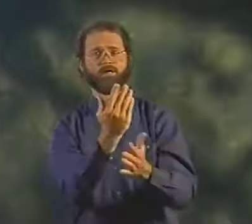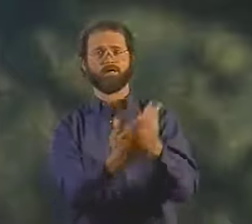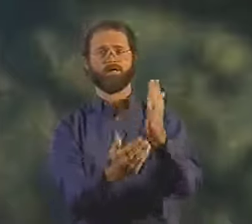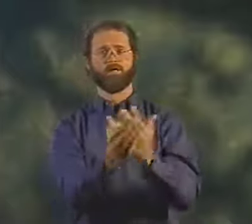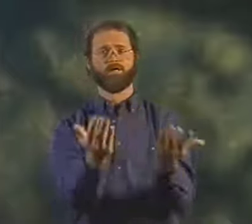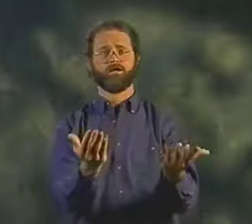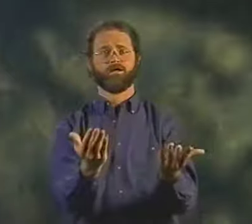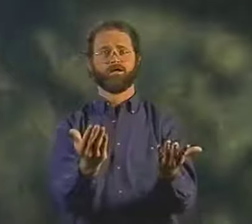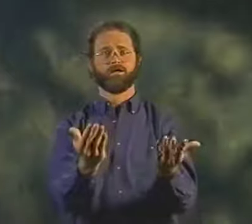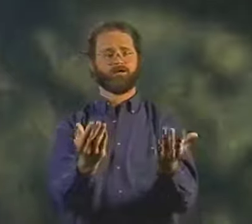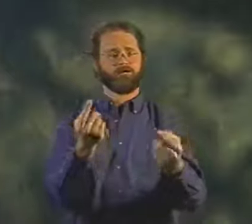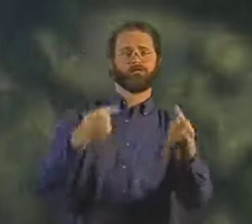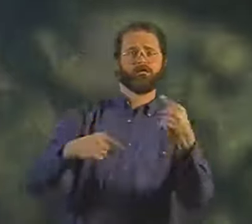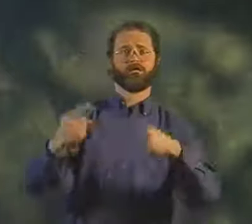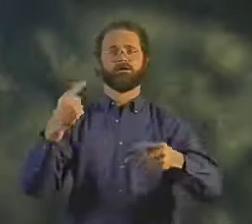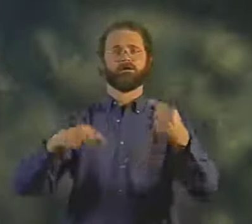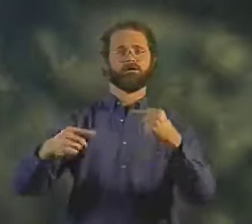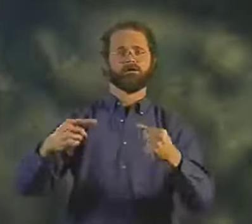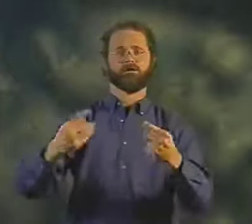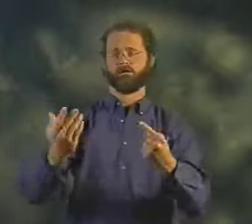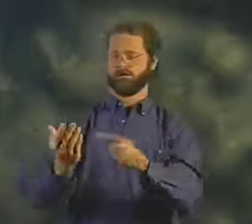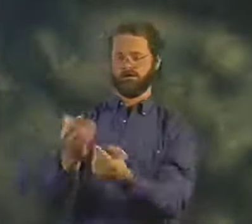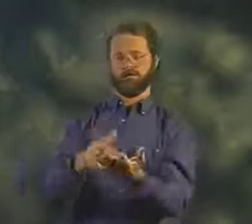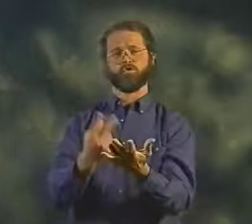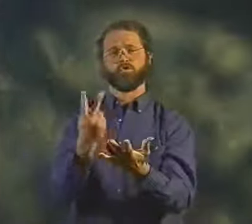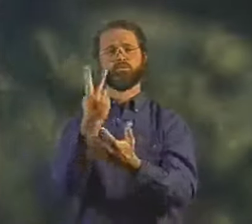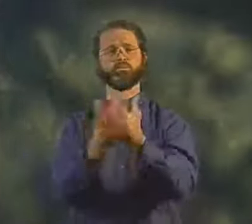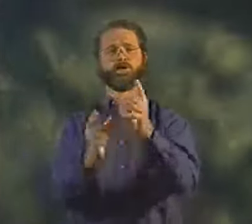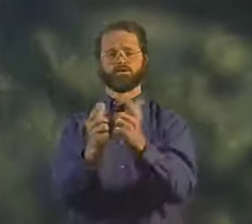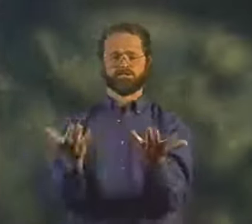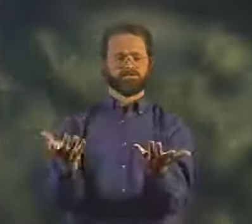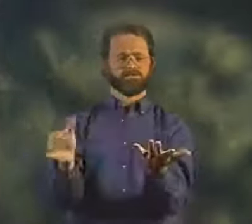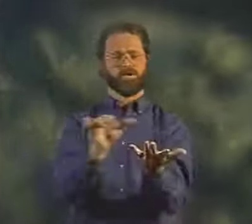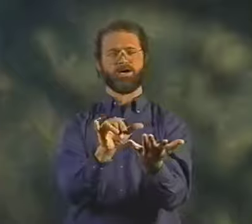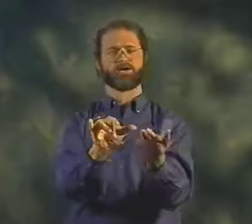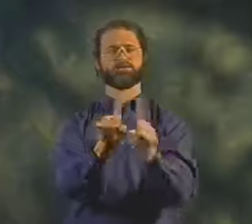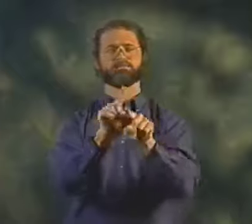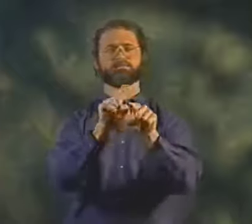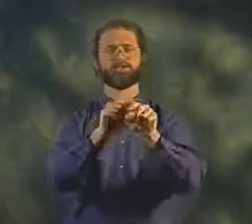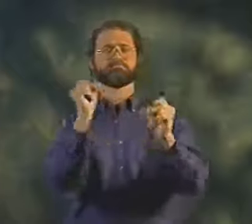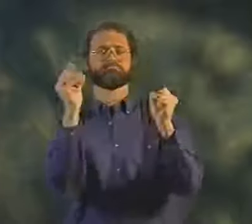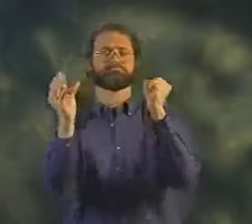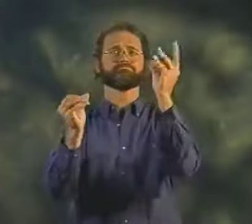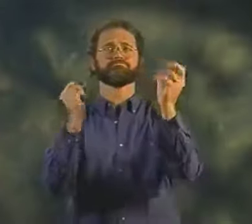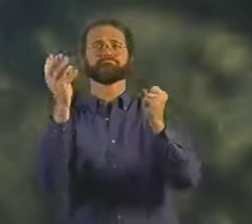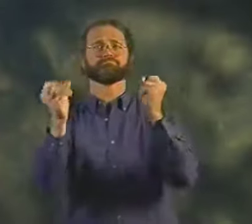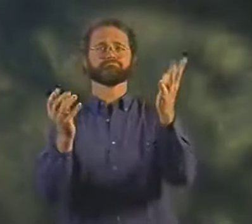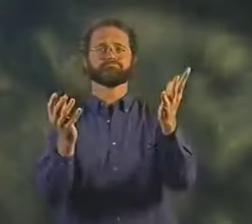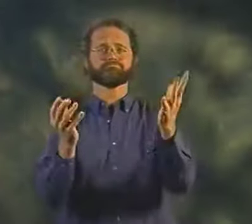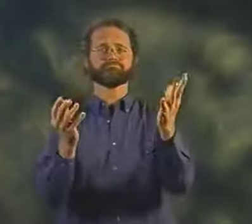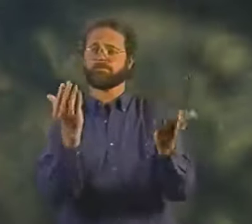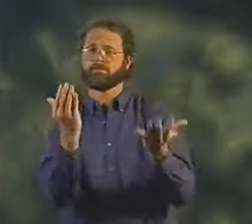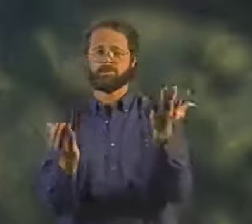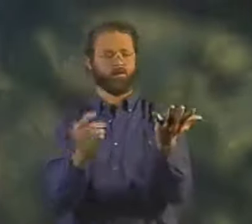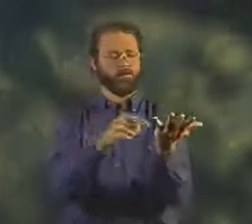the location and the pattern of the use of the hands, for example, using one hand, two hands, or